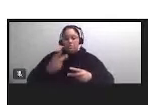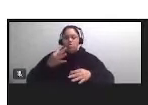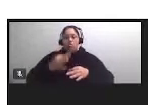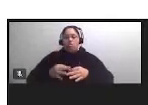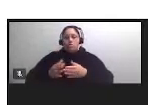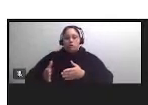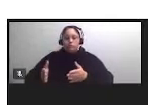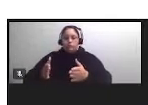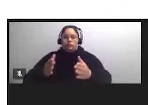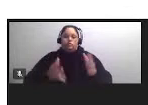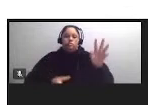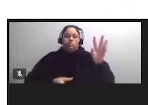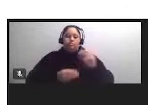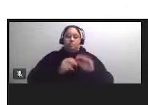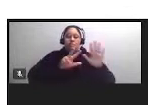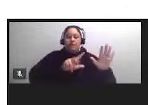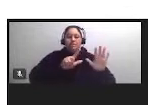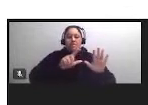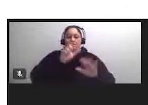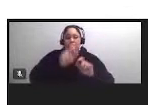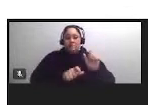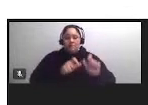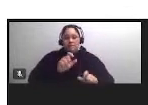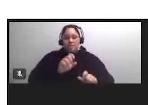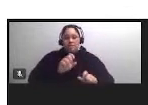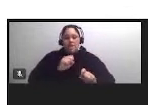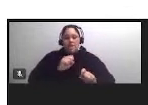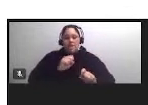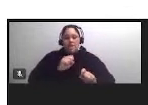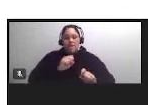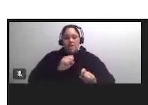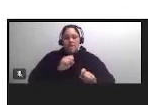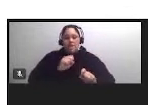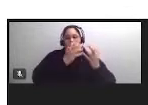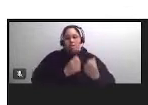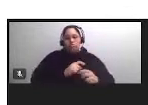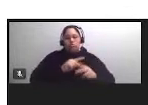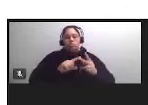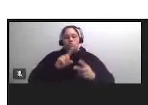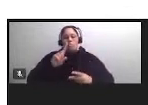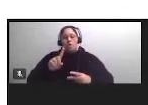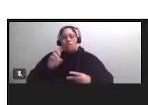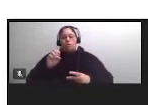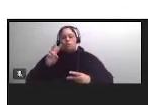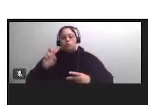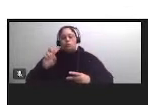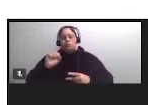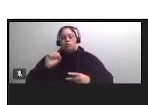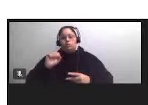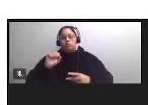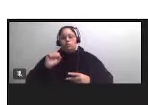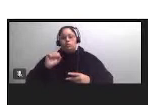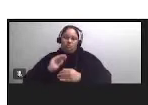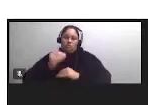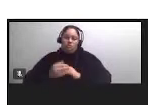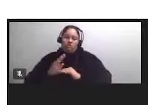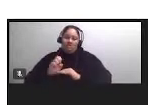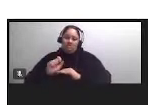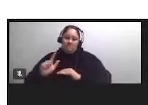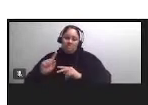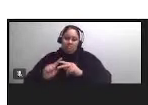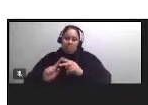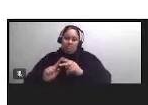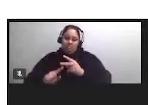Route, we had 87 people attending the expropriation hearings, 102 attending the housing consumer protection